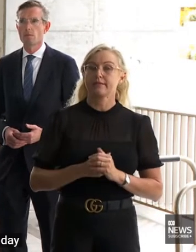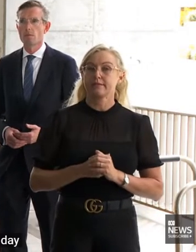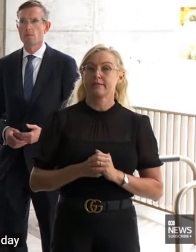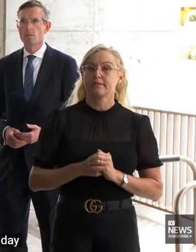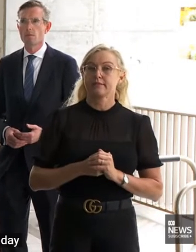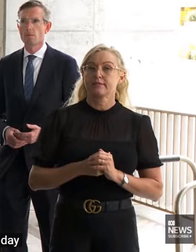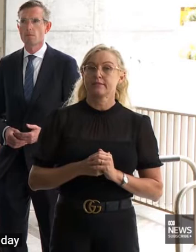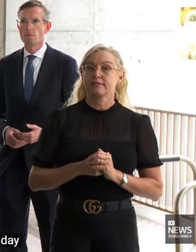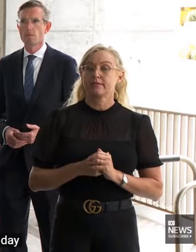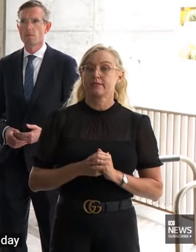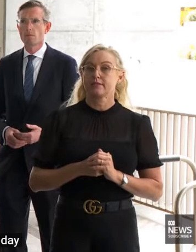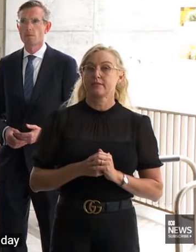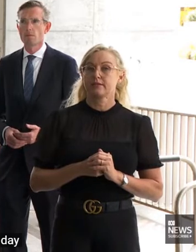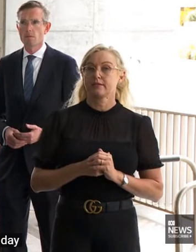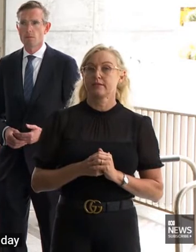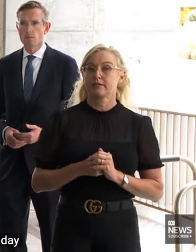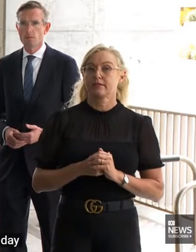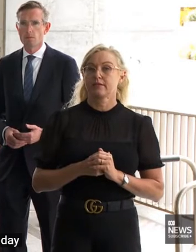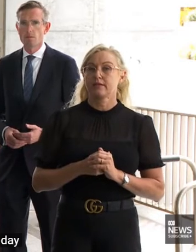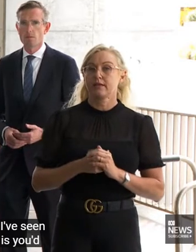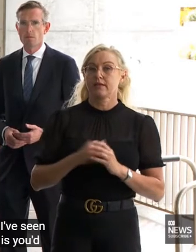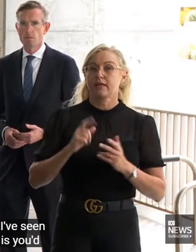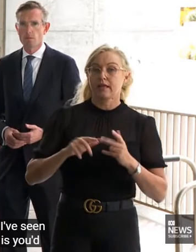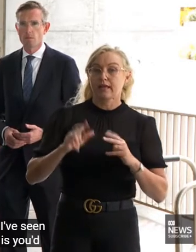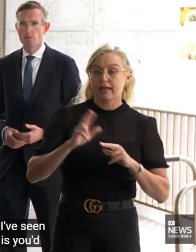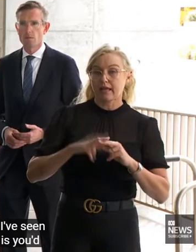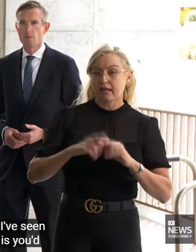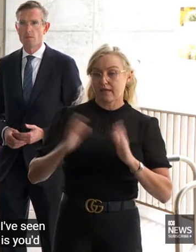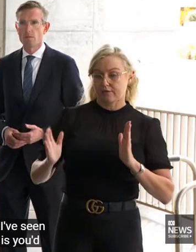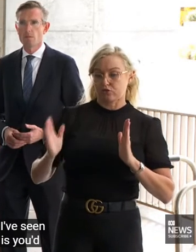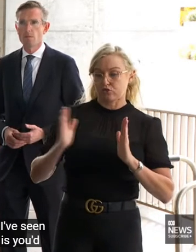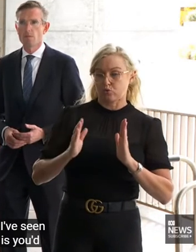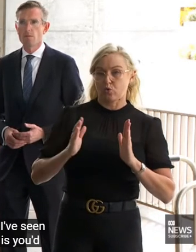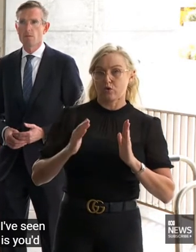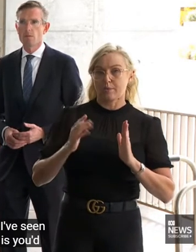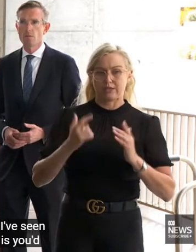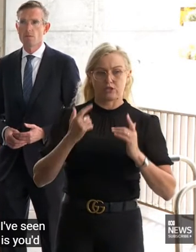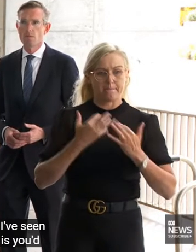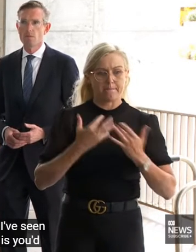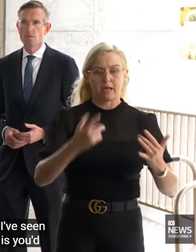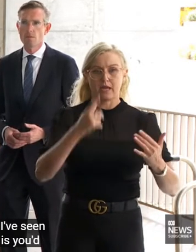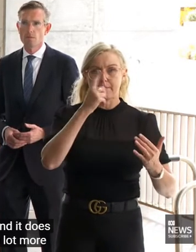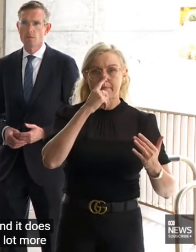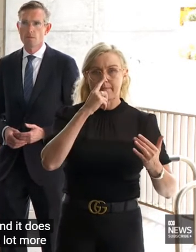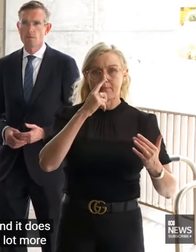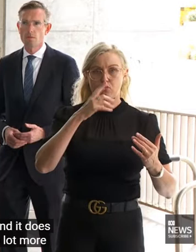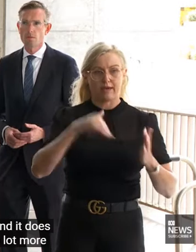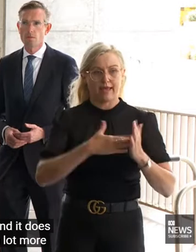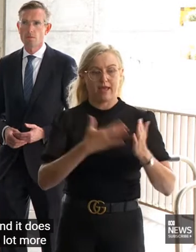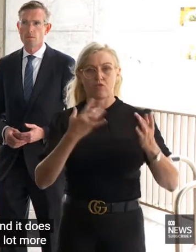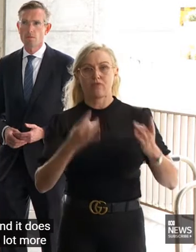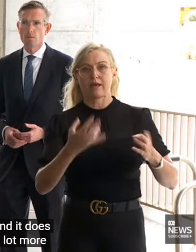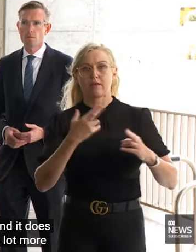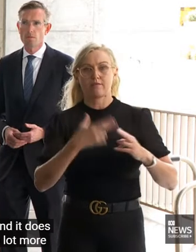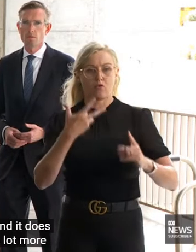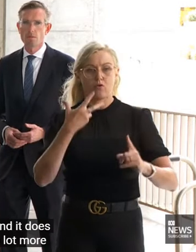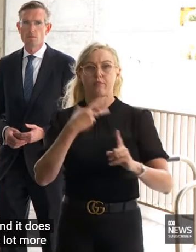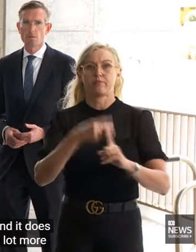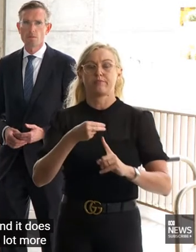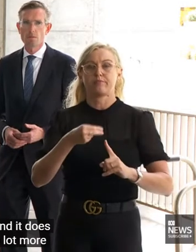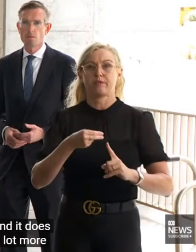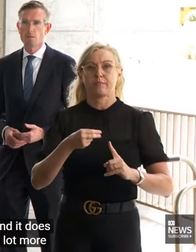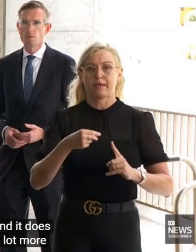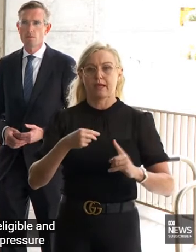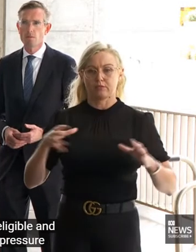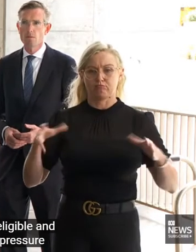it does actually introduce a lot more people who would be eligible, and therefore a lot more pressure on the system. So there's nothing perfect